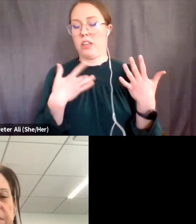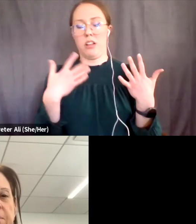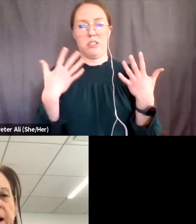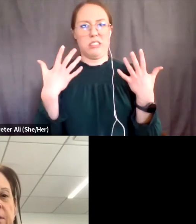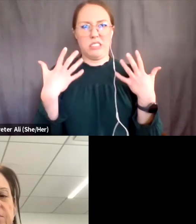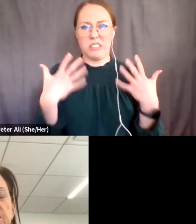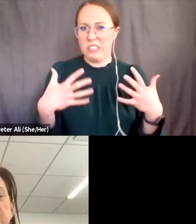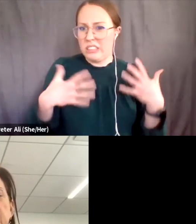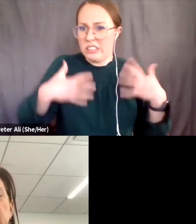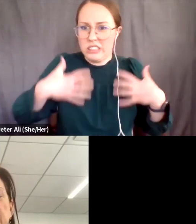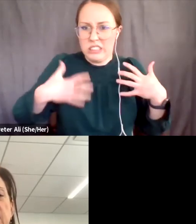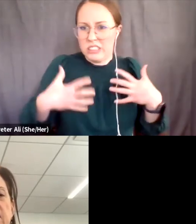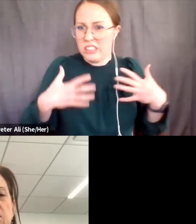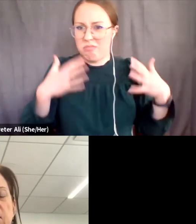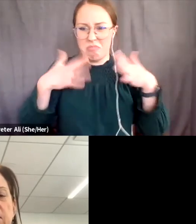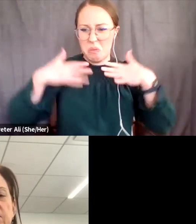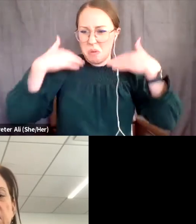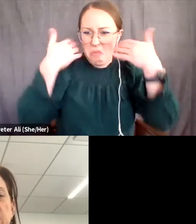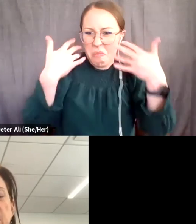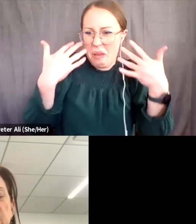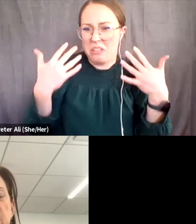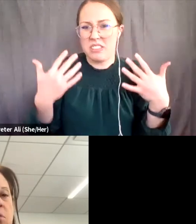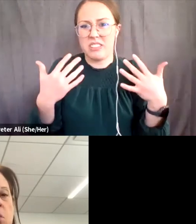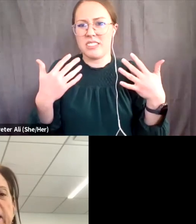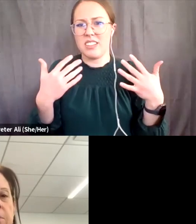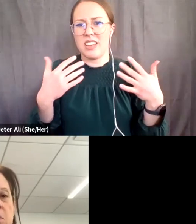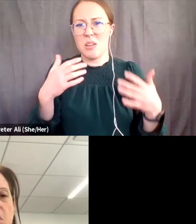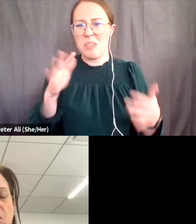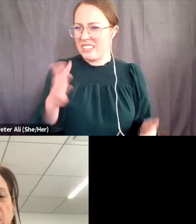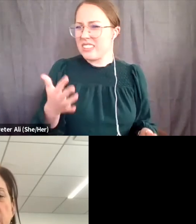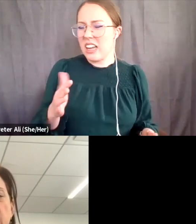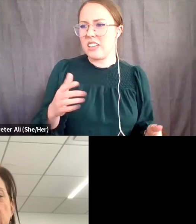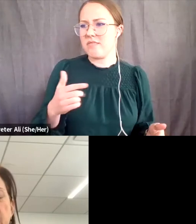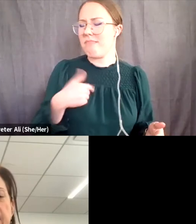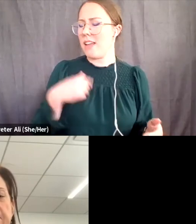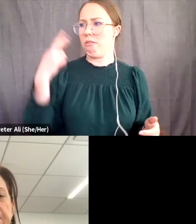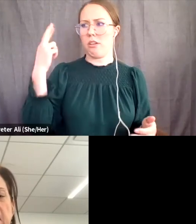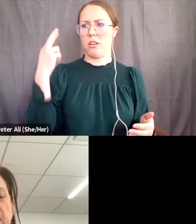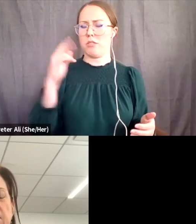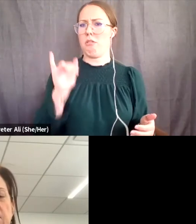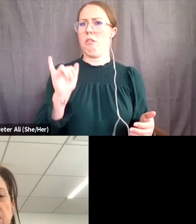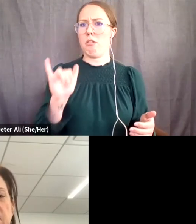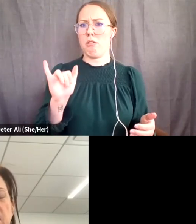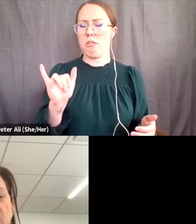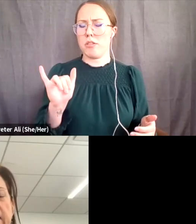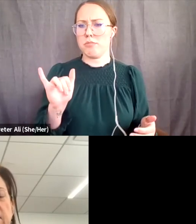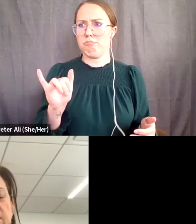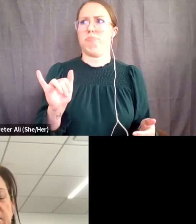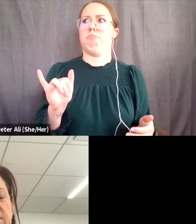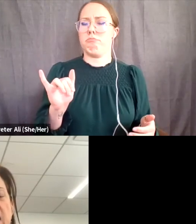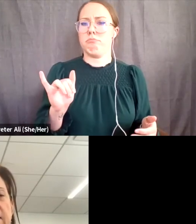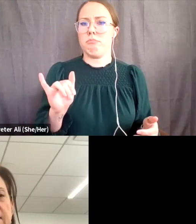of embarrassment. And it was kind of a wake-up call. And